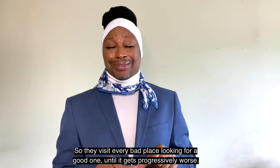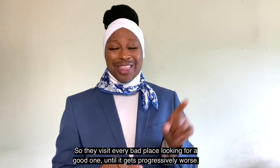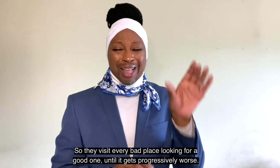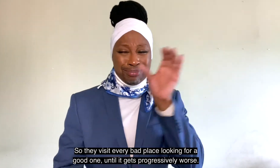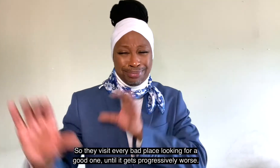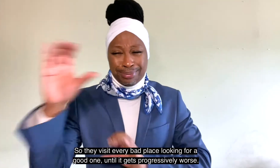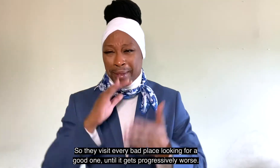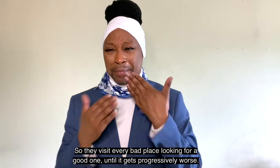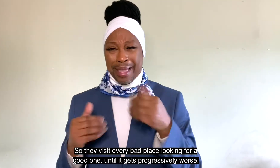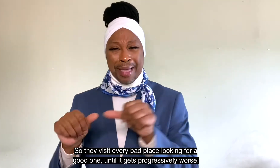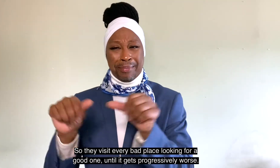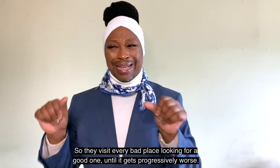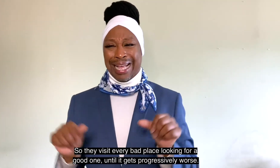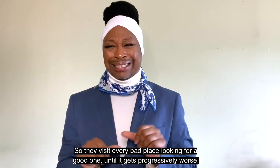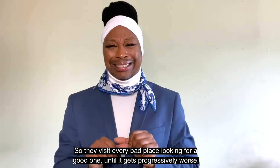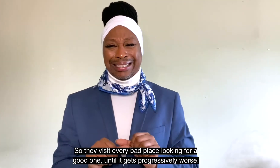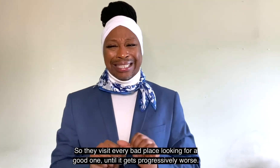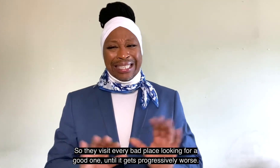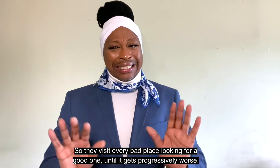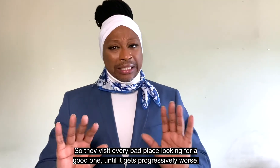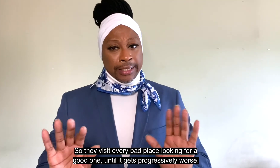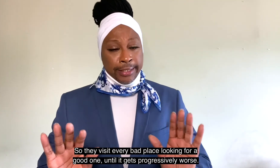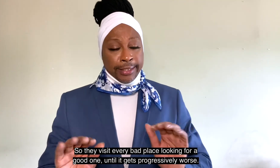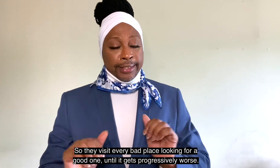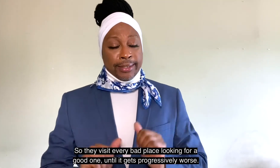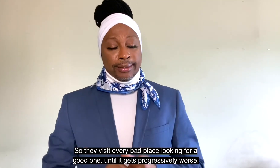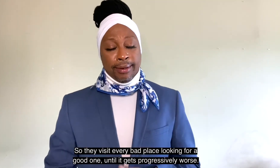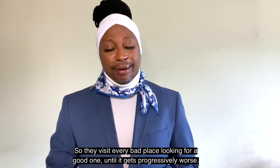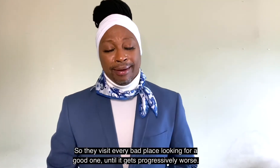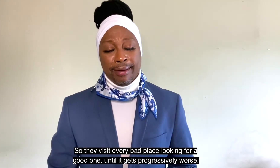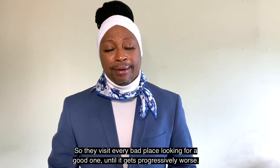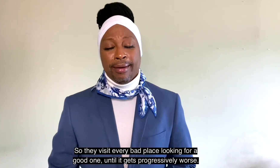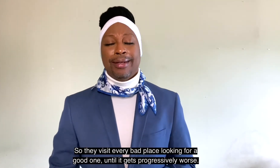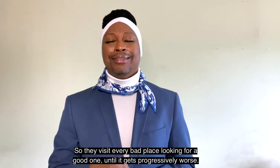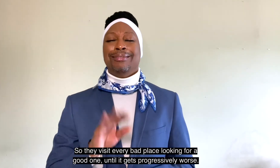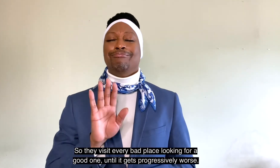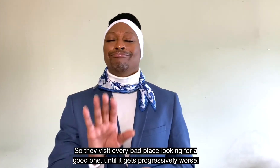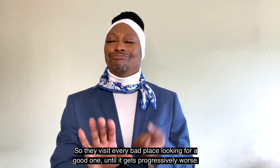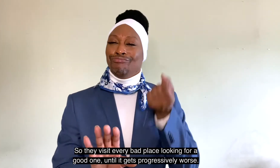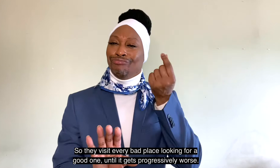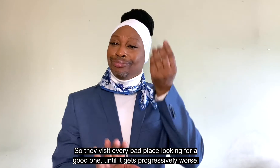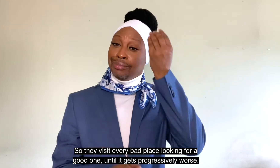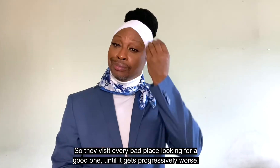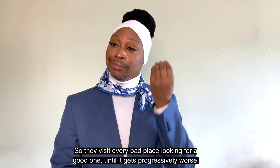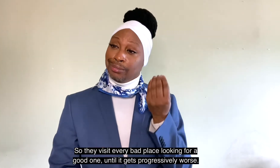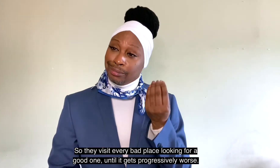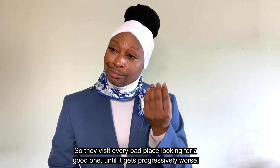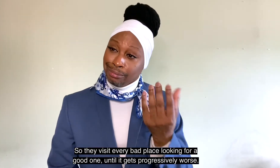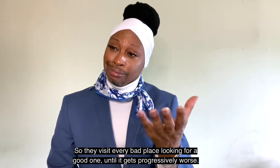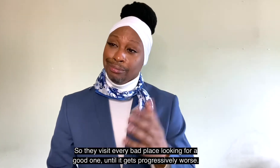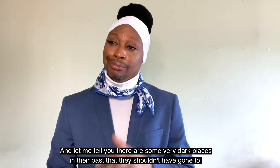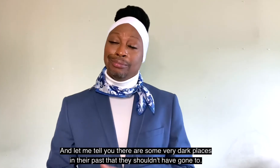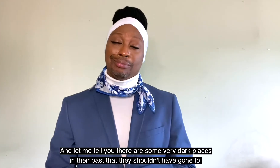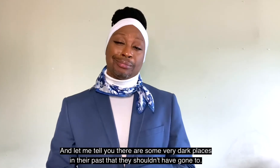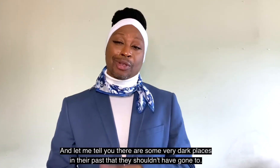So... They visit every bad place. Looking for a good one until it gets progressively worse. And... Let me tell